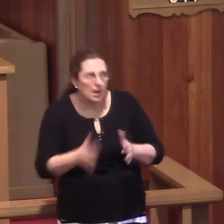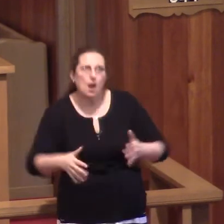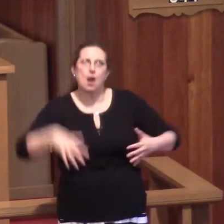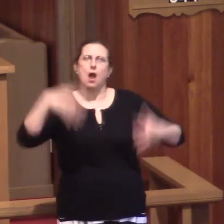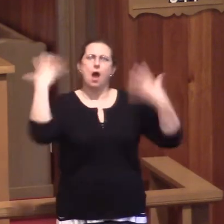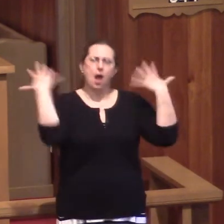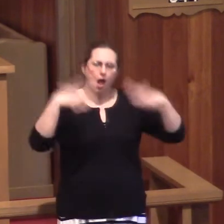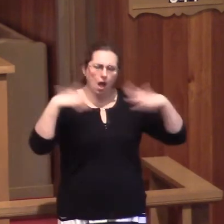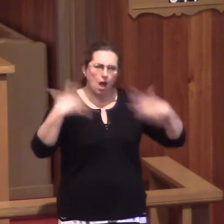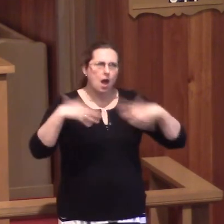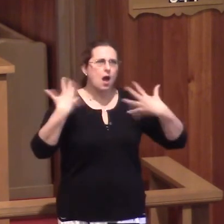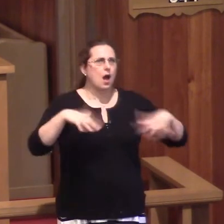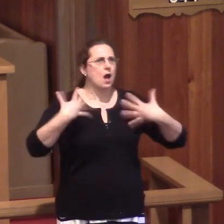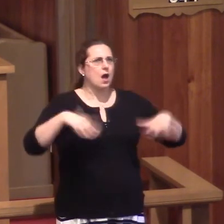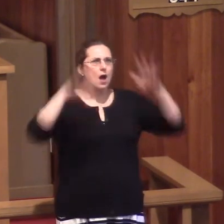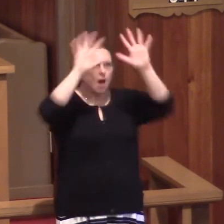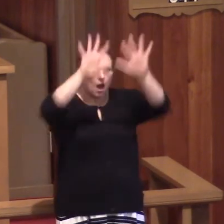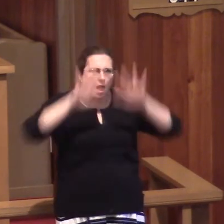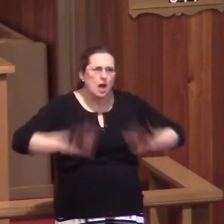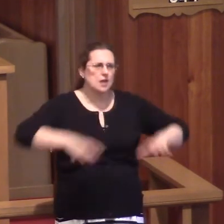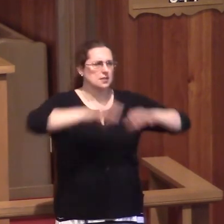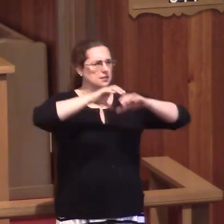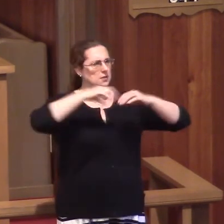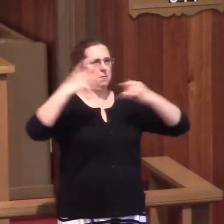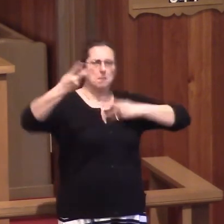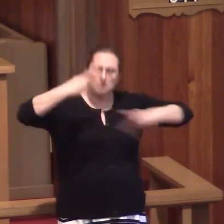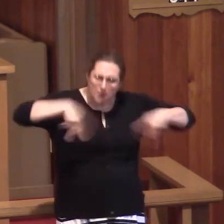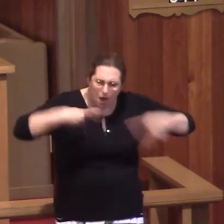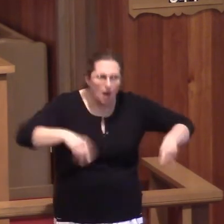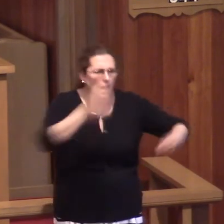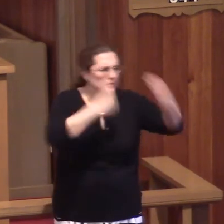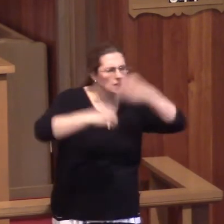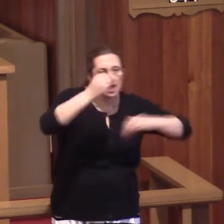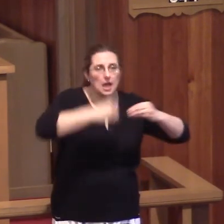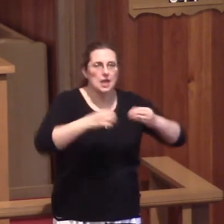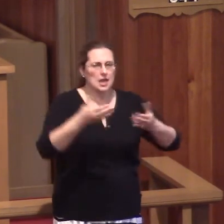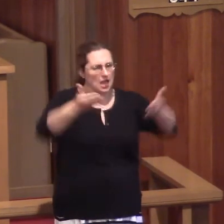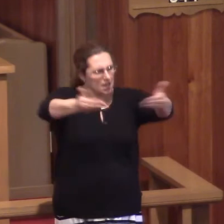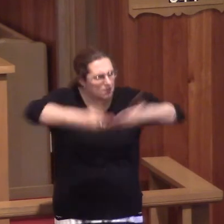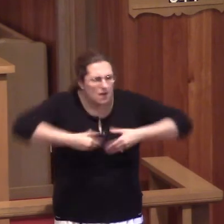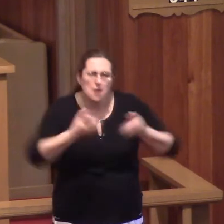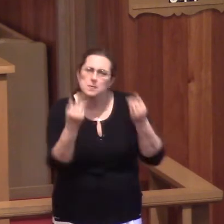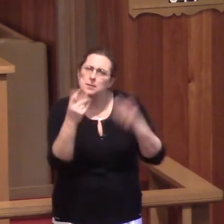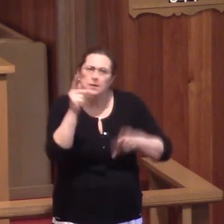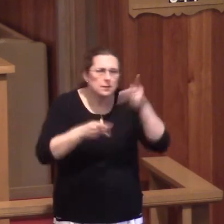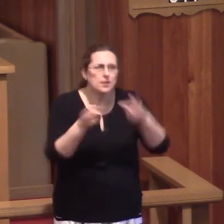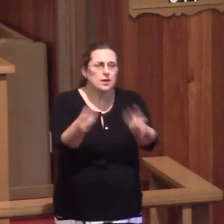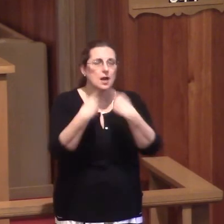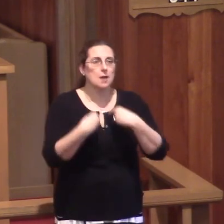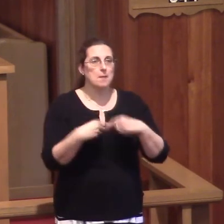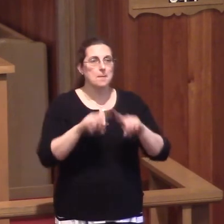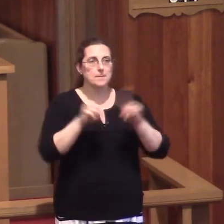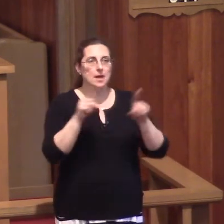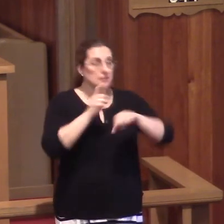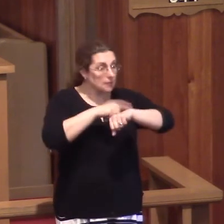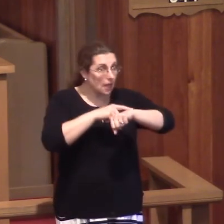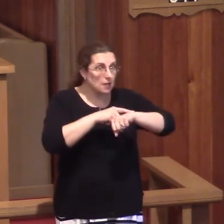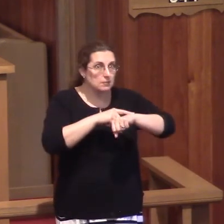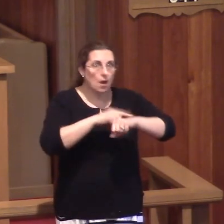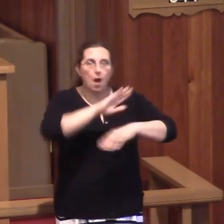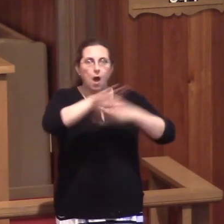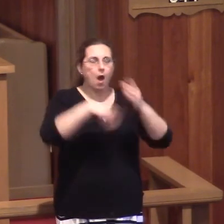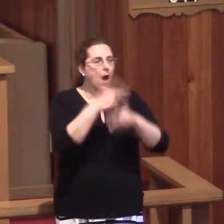Wonderful banquet And invited many to come And yet when it came time They all had